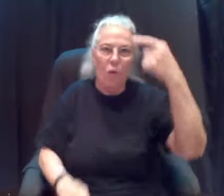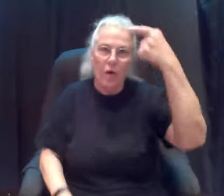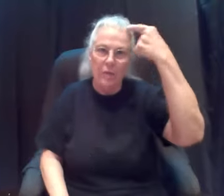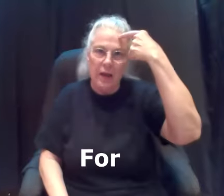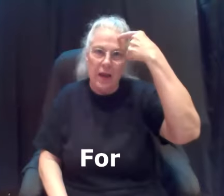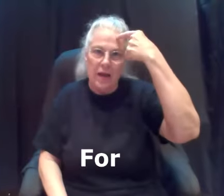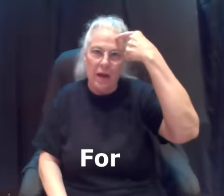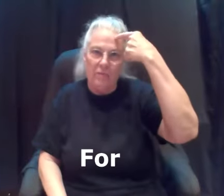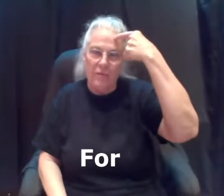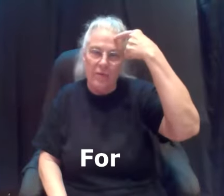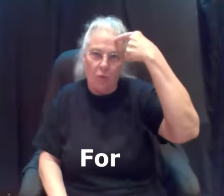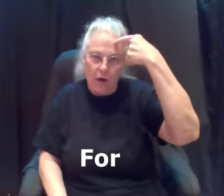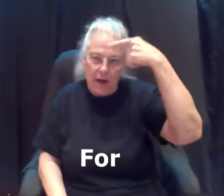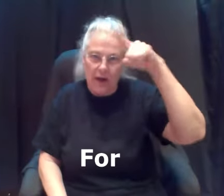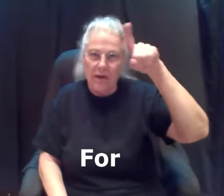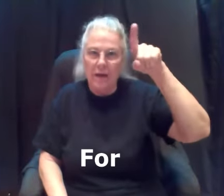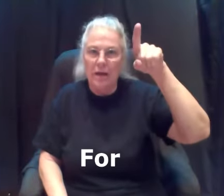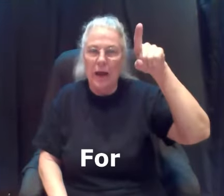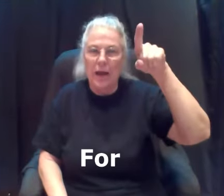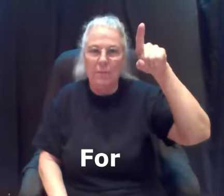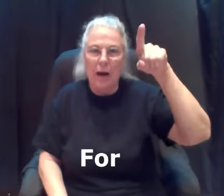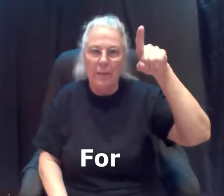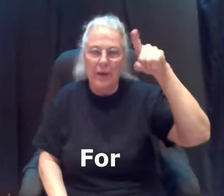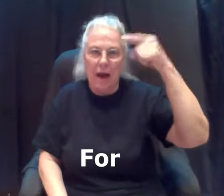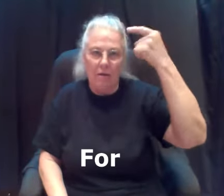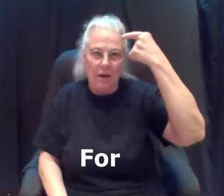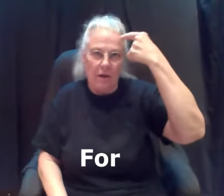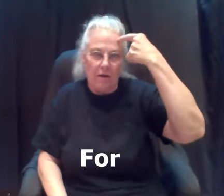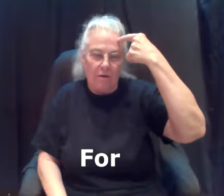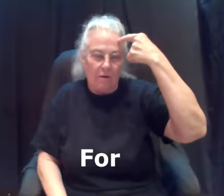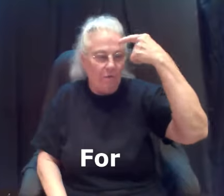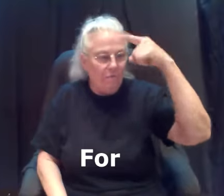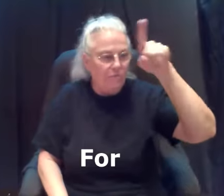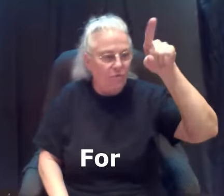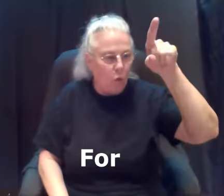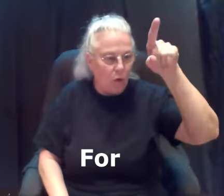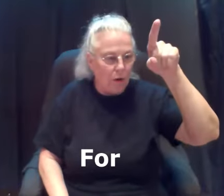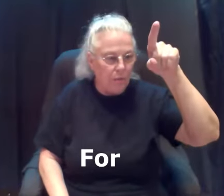4, come from the forehead and pop it out. 4,